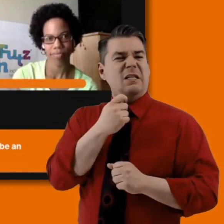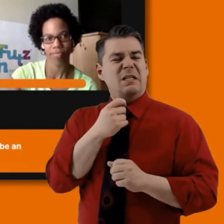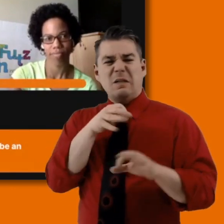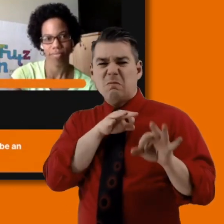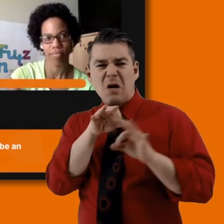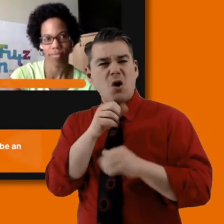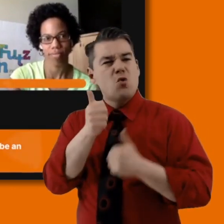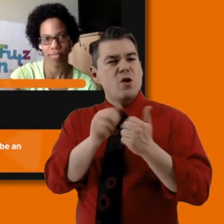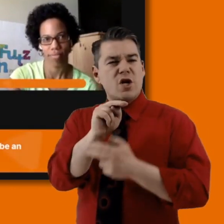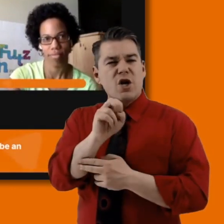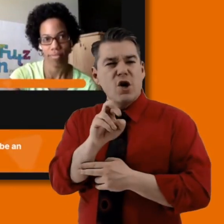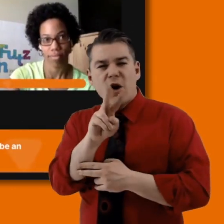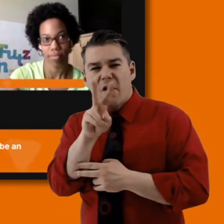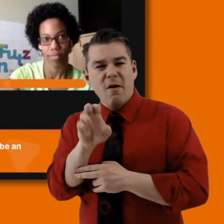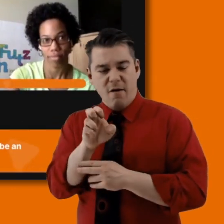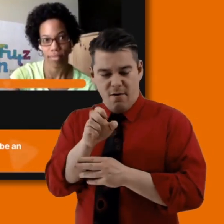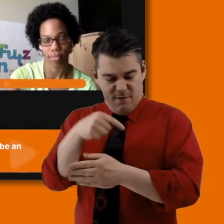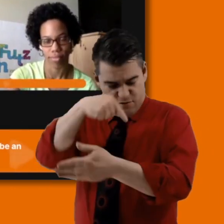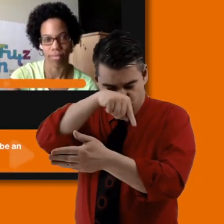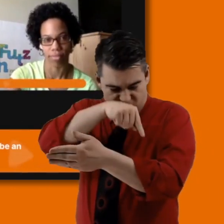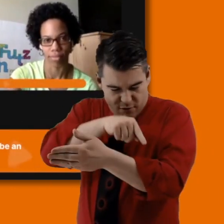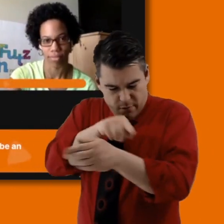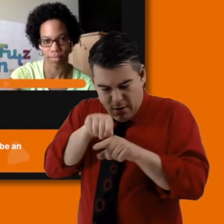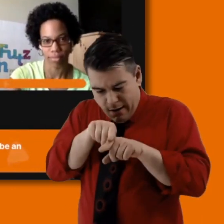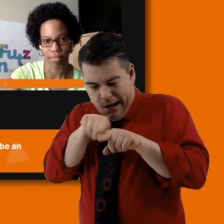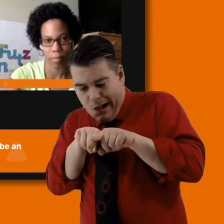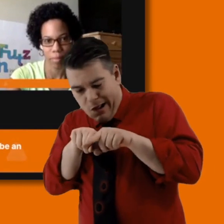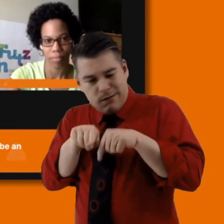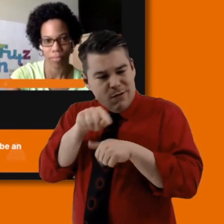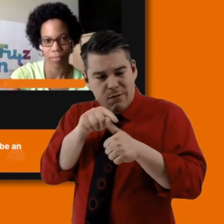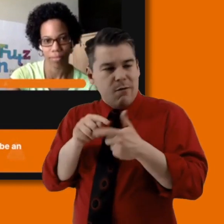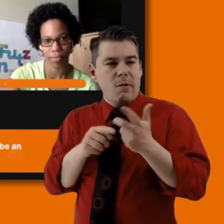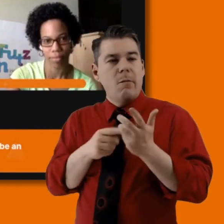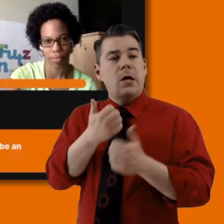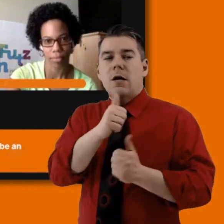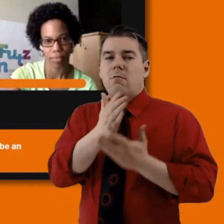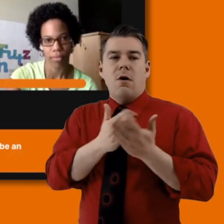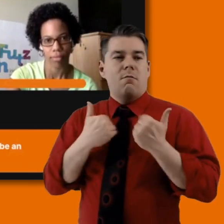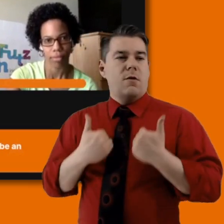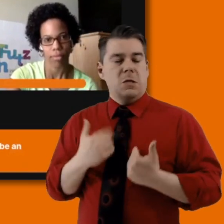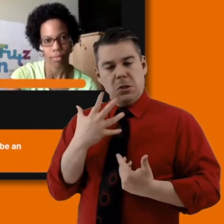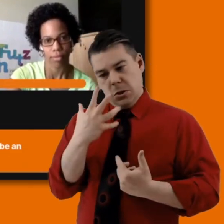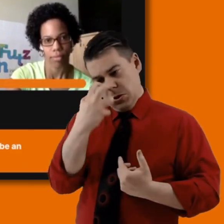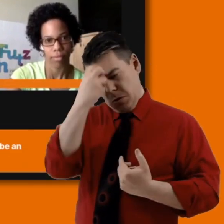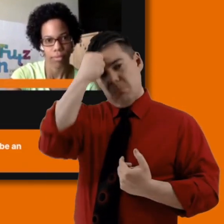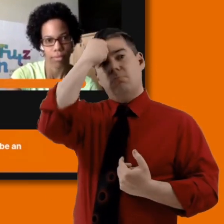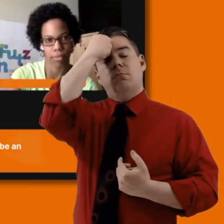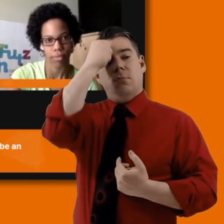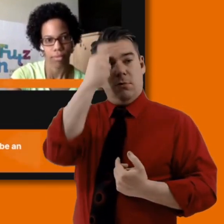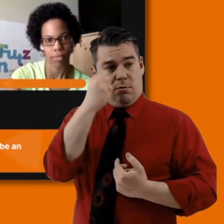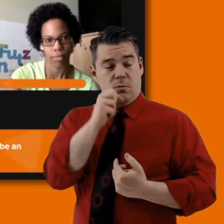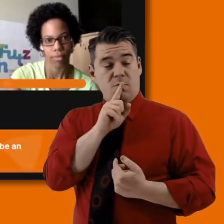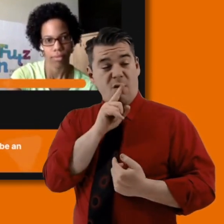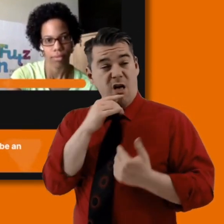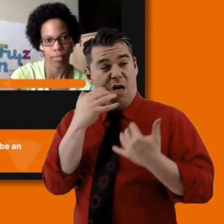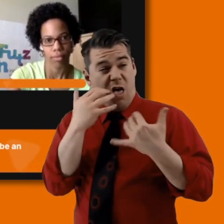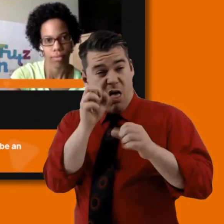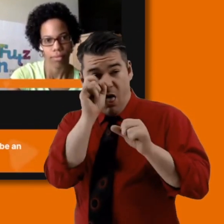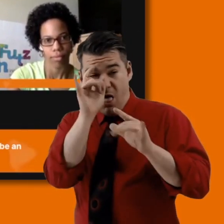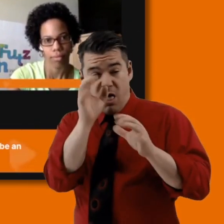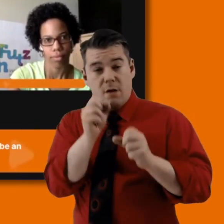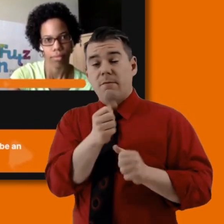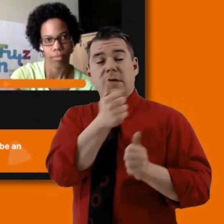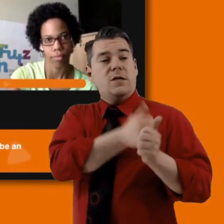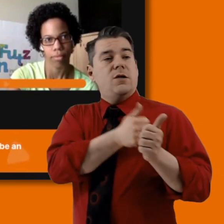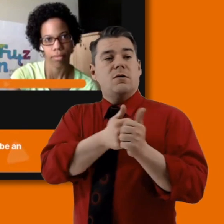is deep next to this nerve, and they can name any part of your body off top. And it's incredible that every